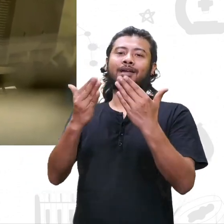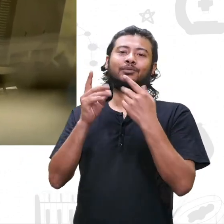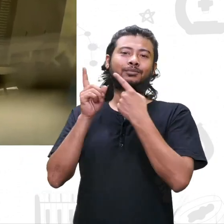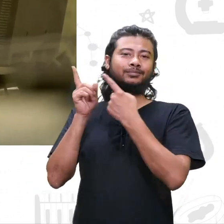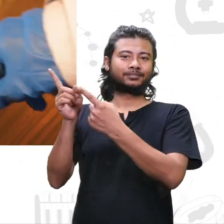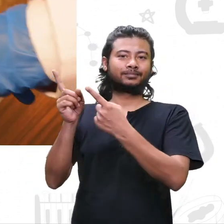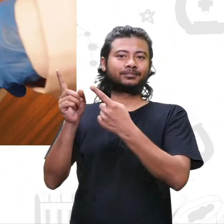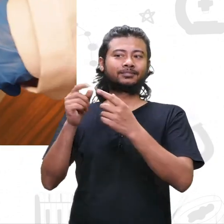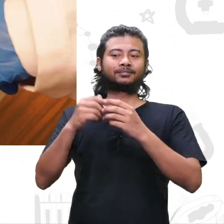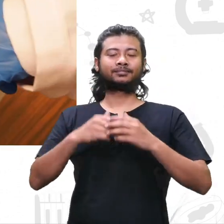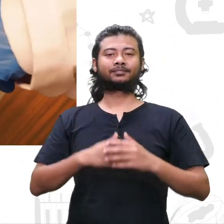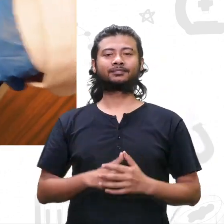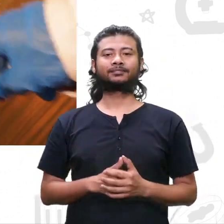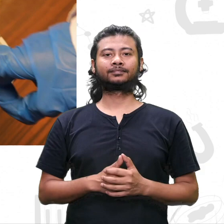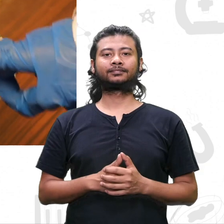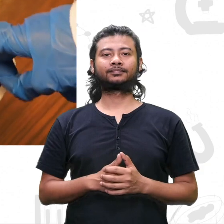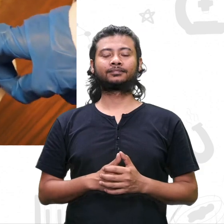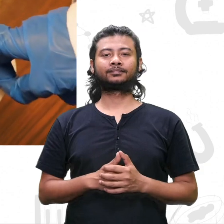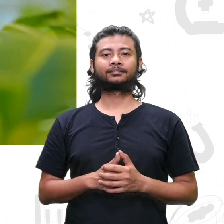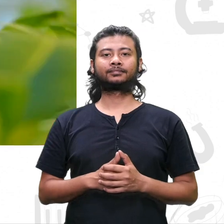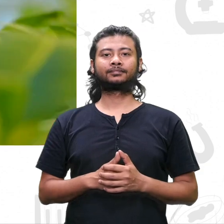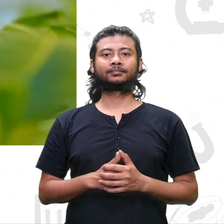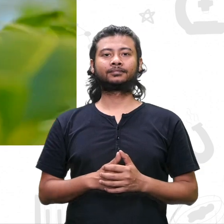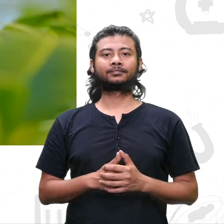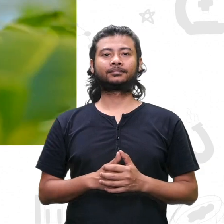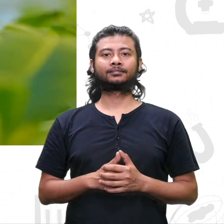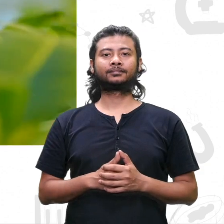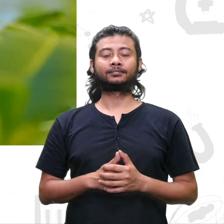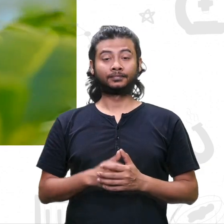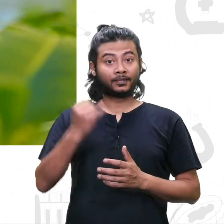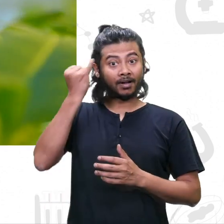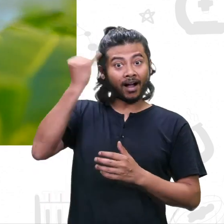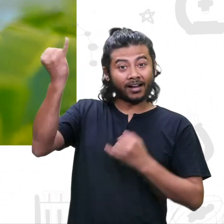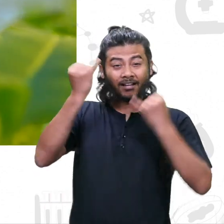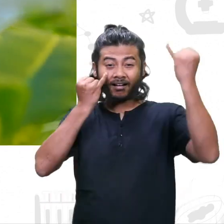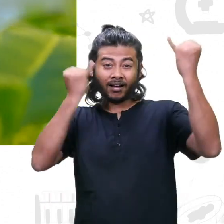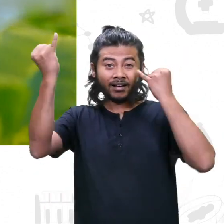of modern agriculture and high-tech farming.